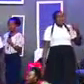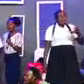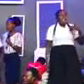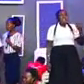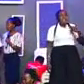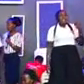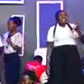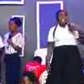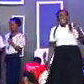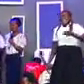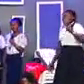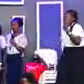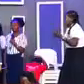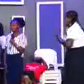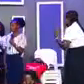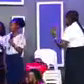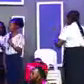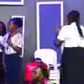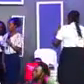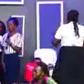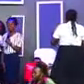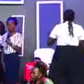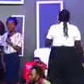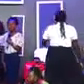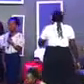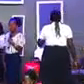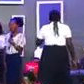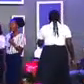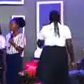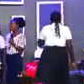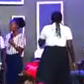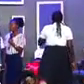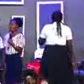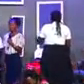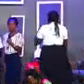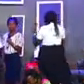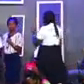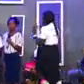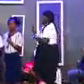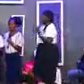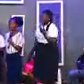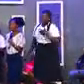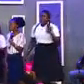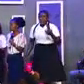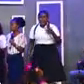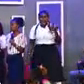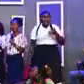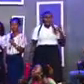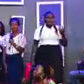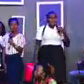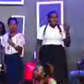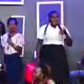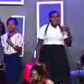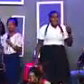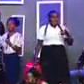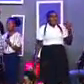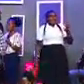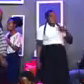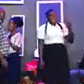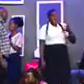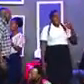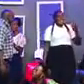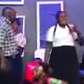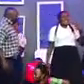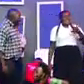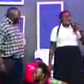bitositosi ne Dawudi bw'ayokera nakowola mukama mukama n'ategera amato nawulira okukaaba